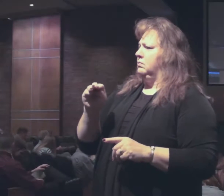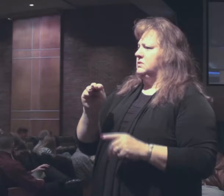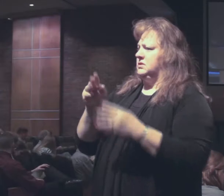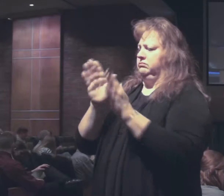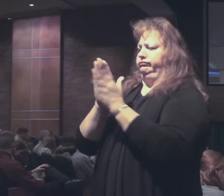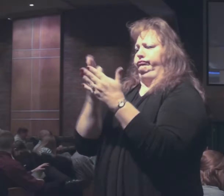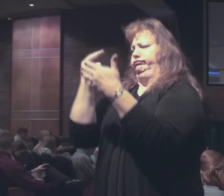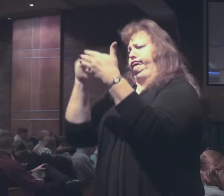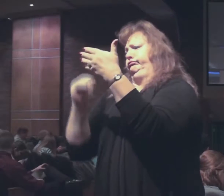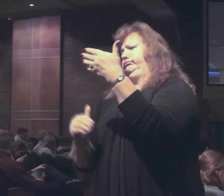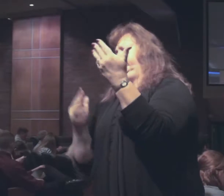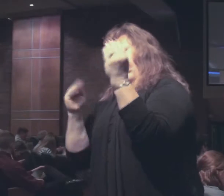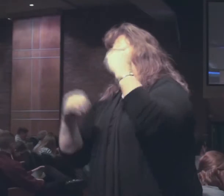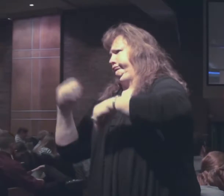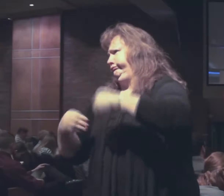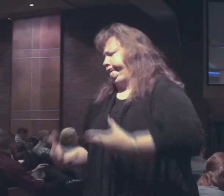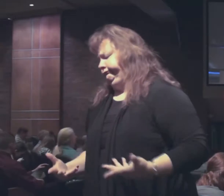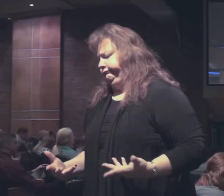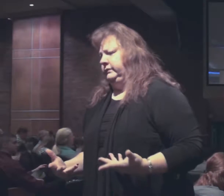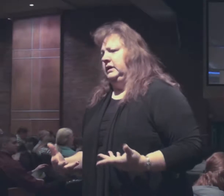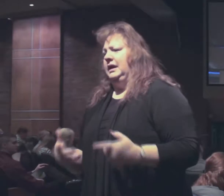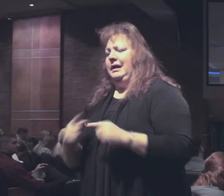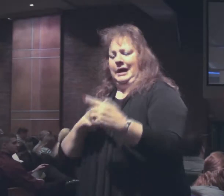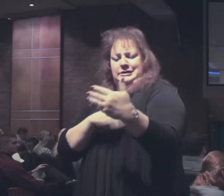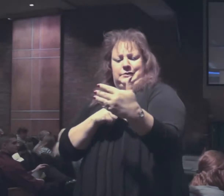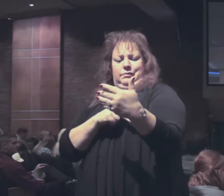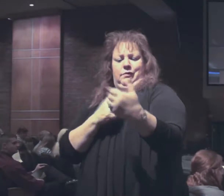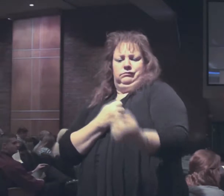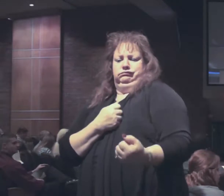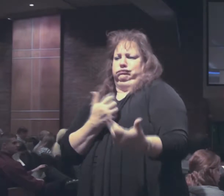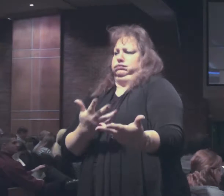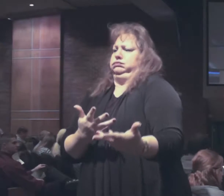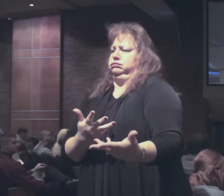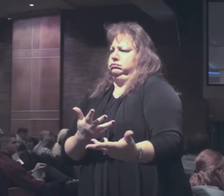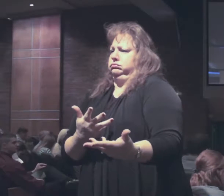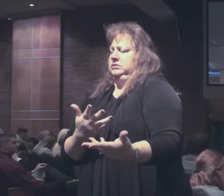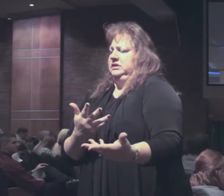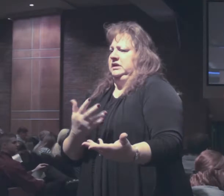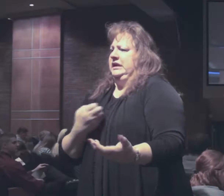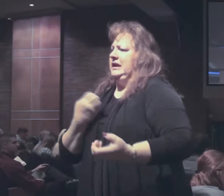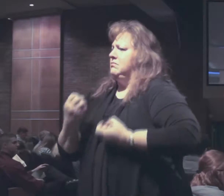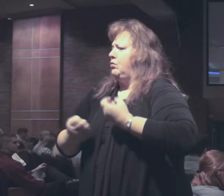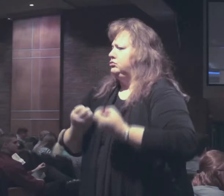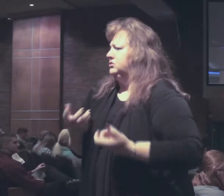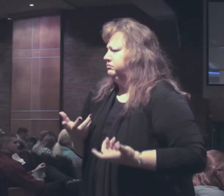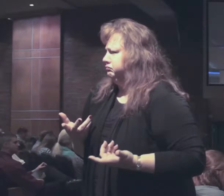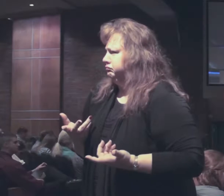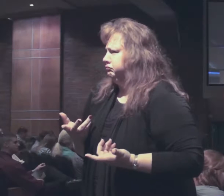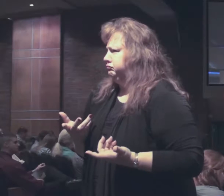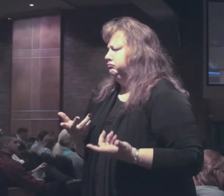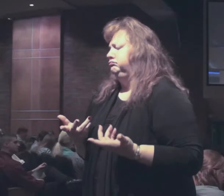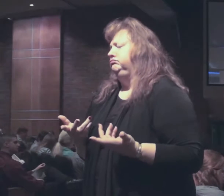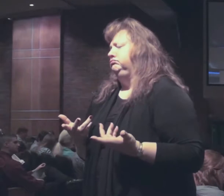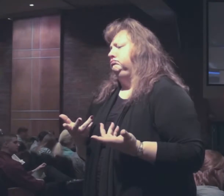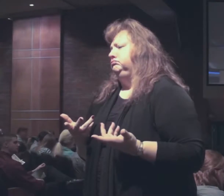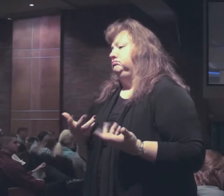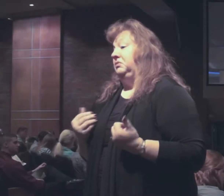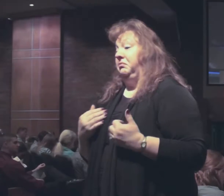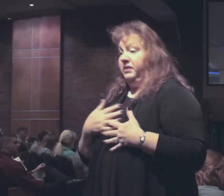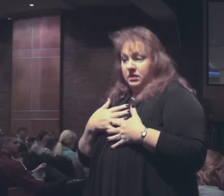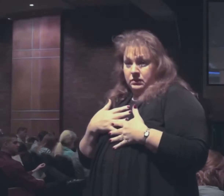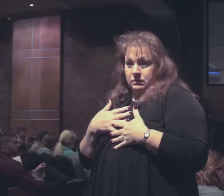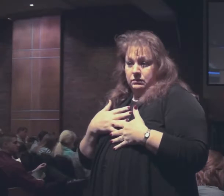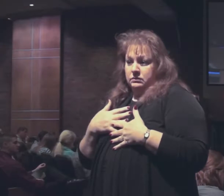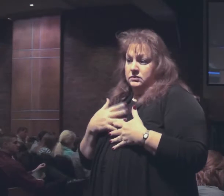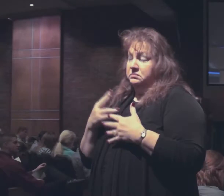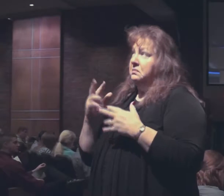And as poems, they express something of the emotion, the fears,